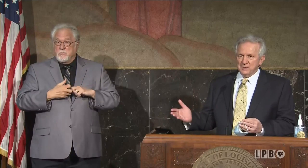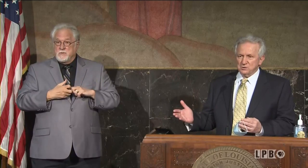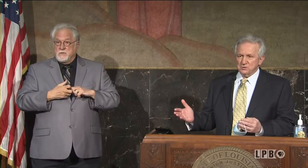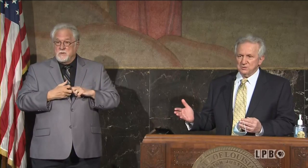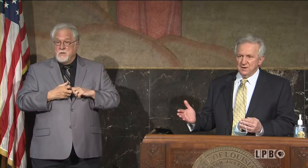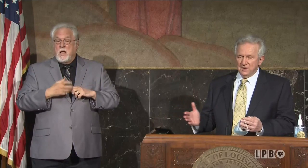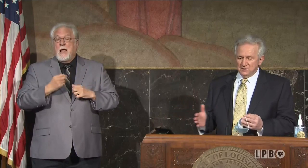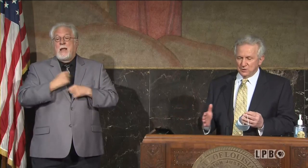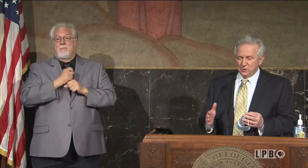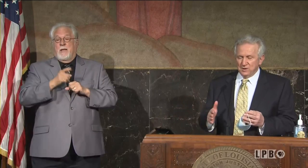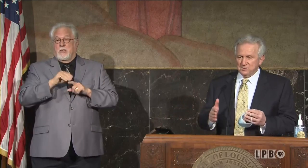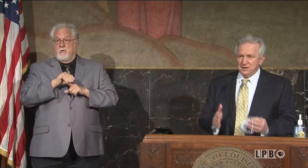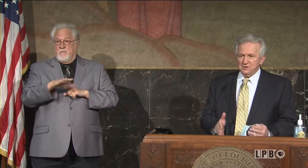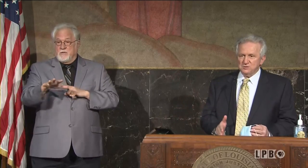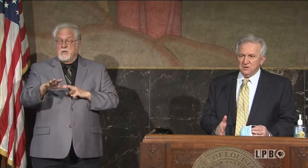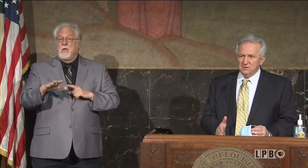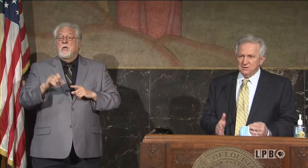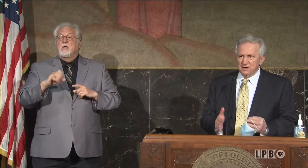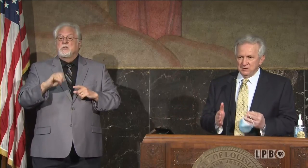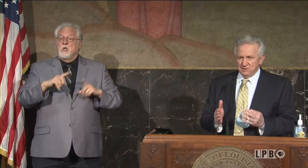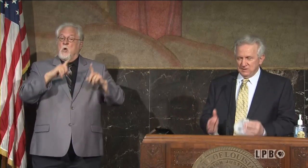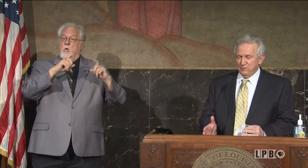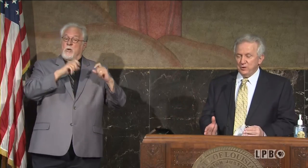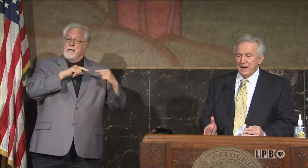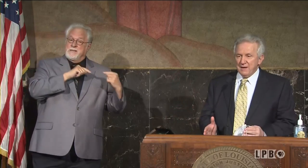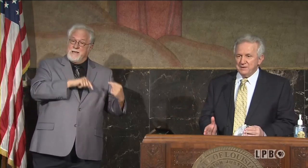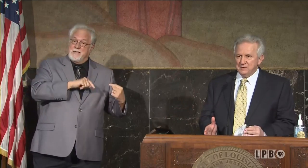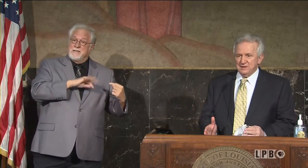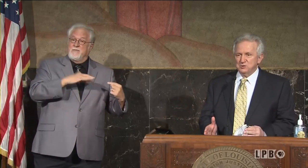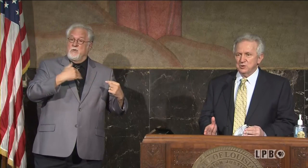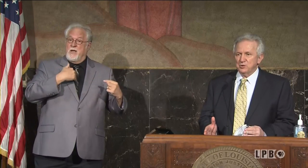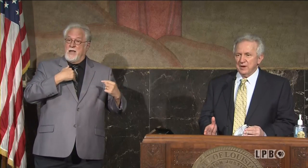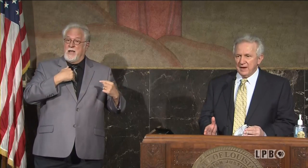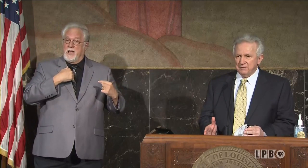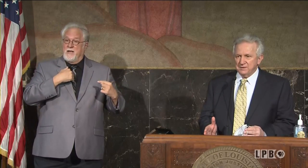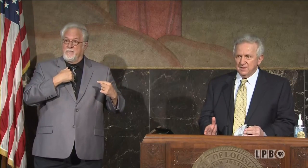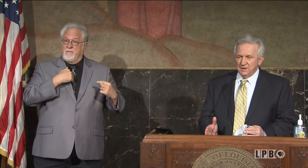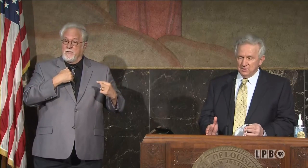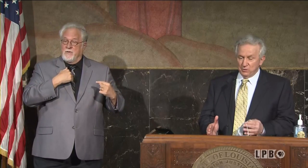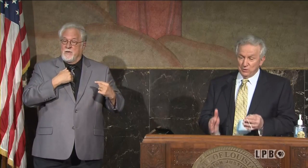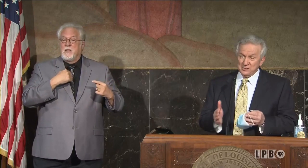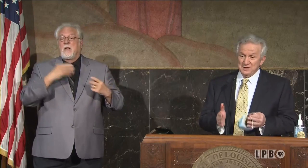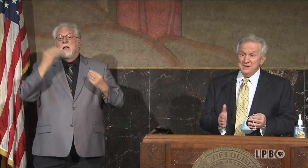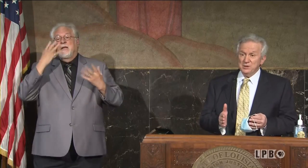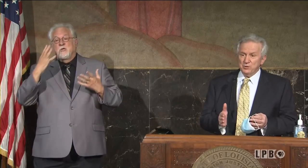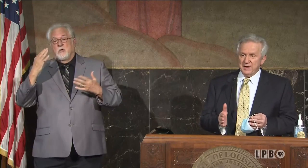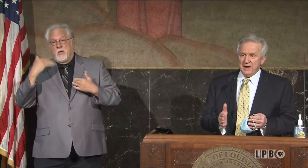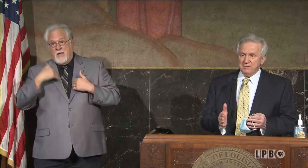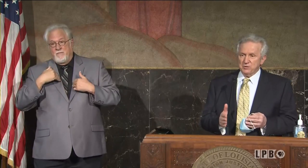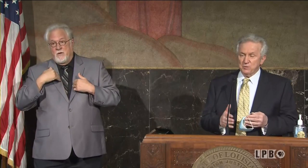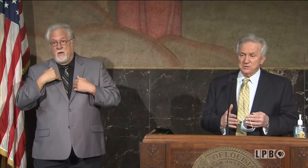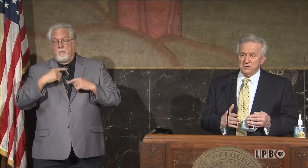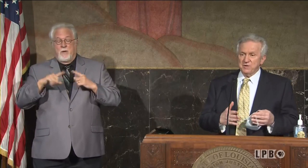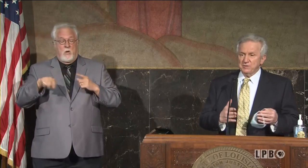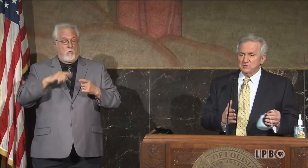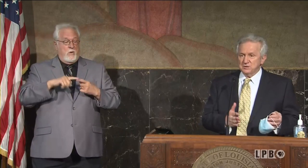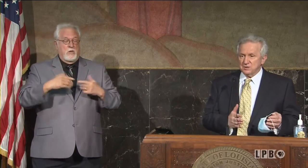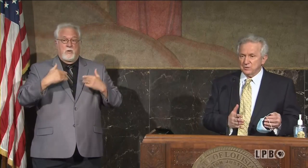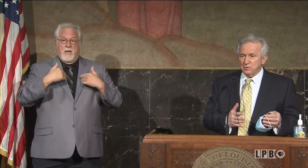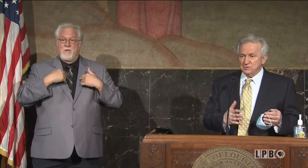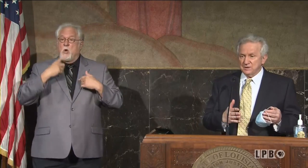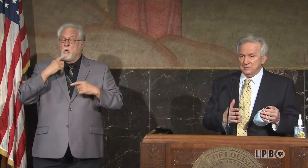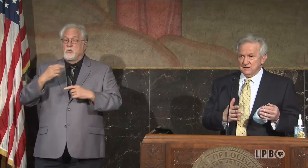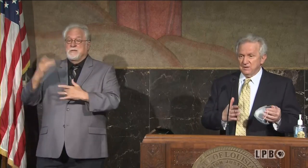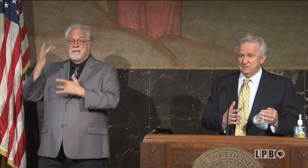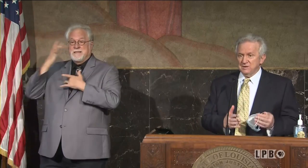you infectious. So a test, if you have it, it lets you know you have it. The ones that need to know they have it are the ones that are very sick or